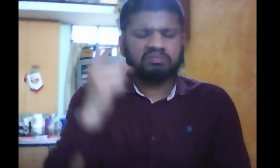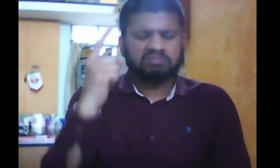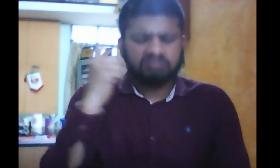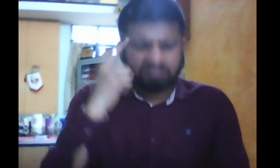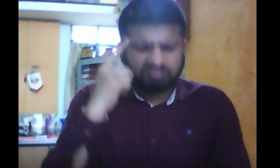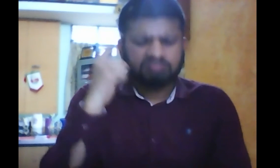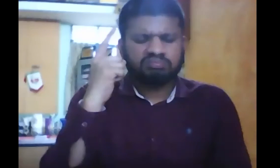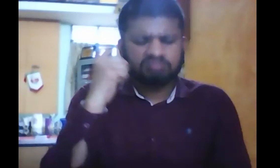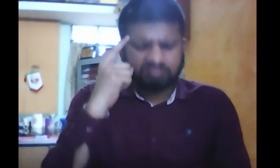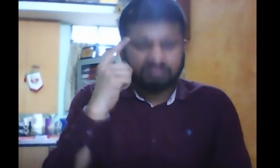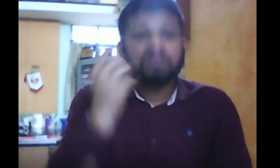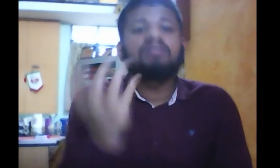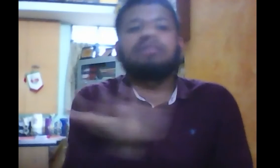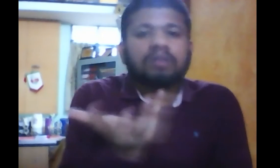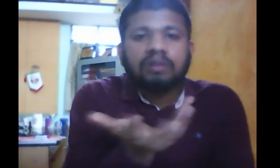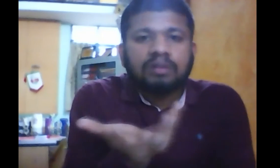What do you think?